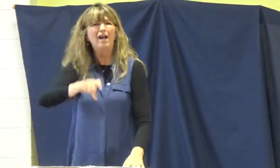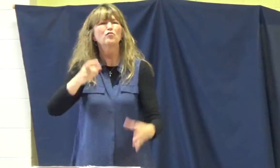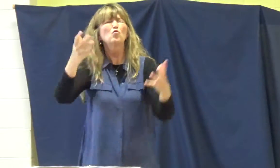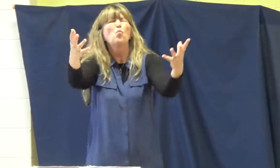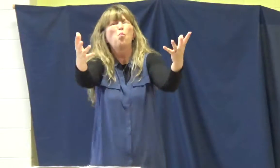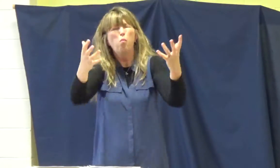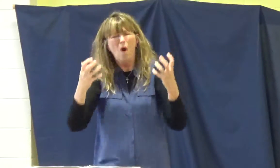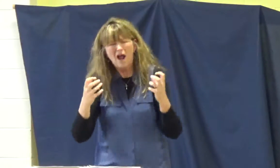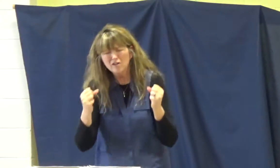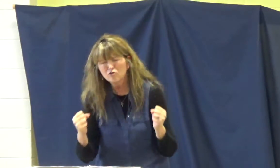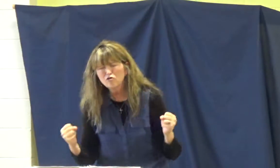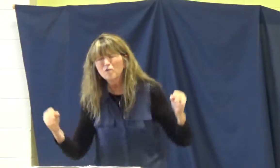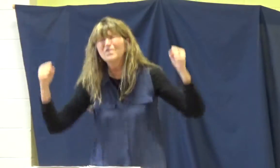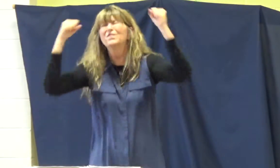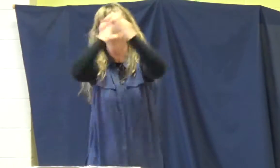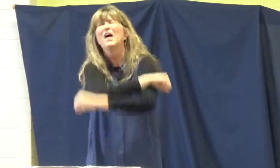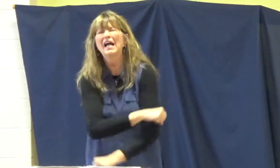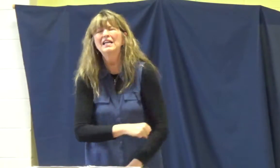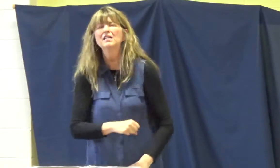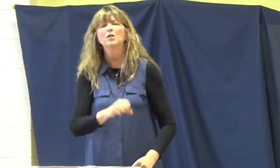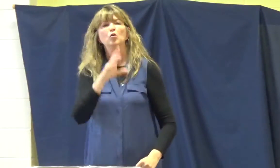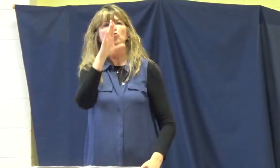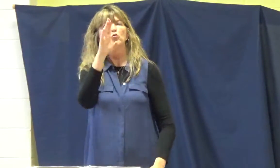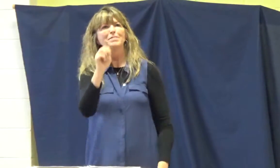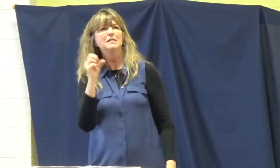We have to want to fight